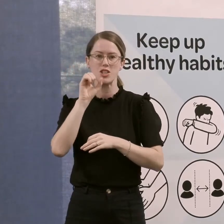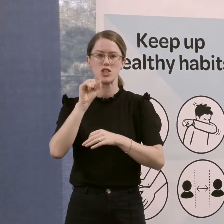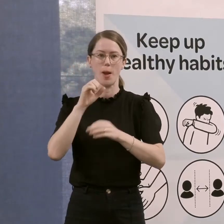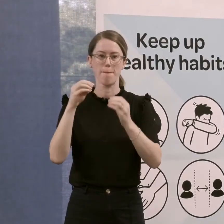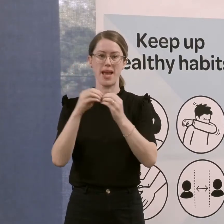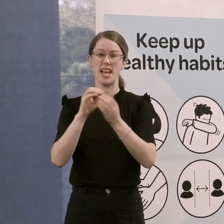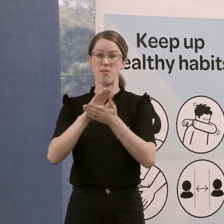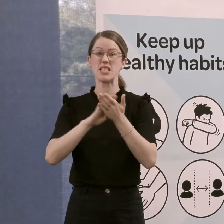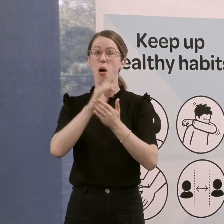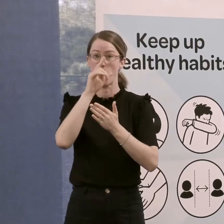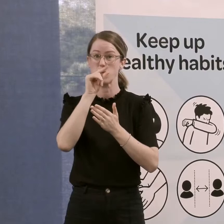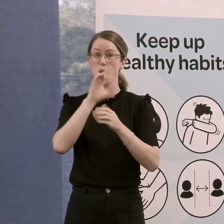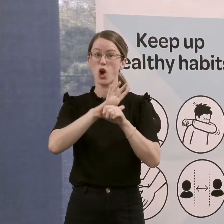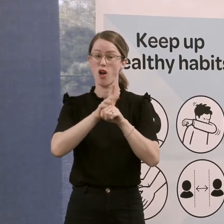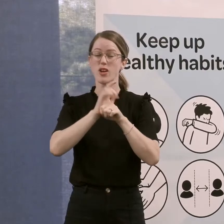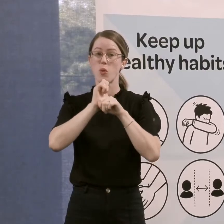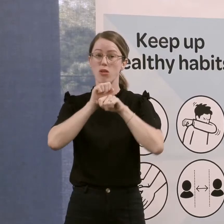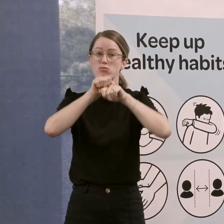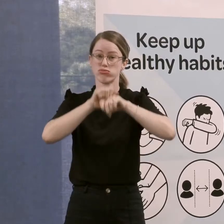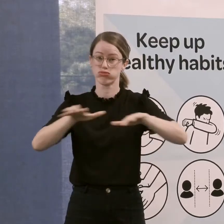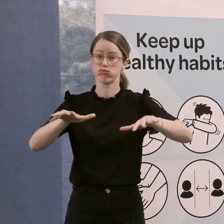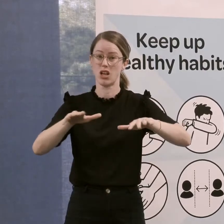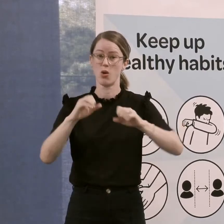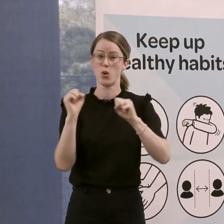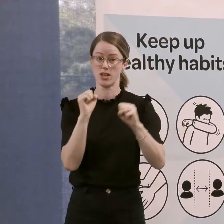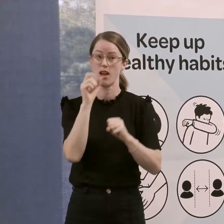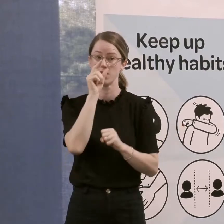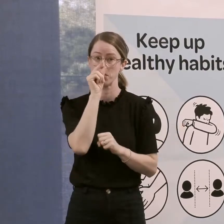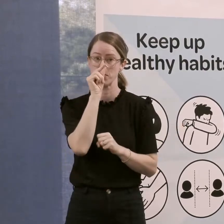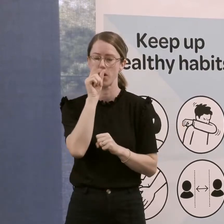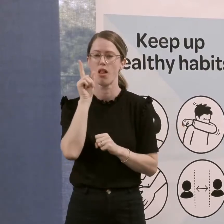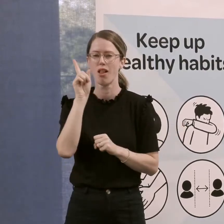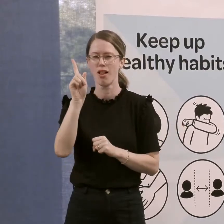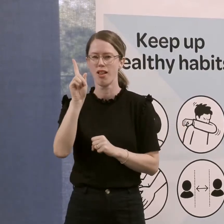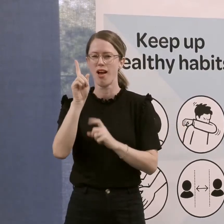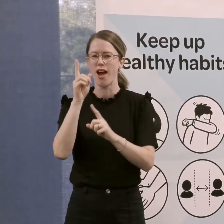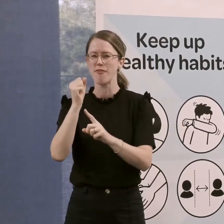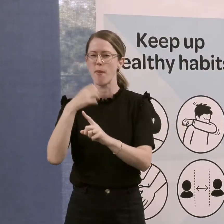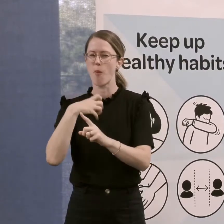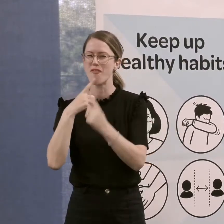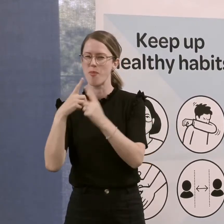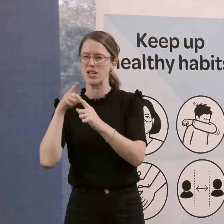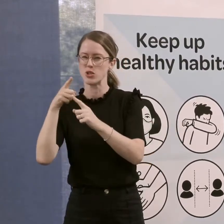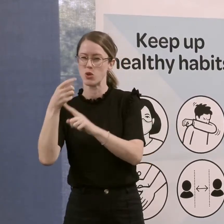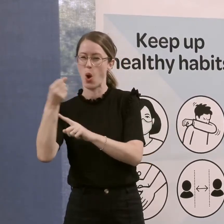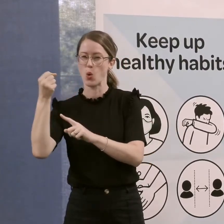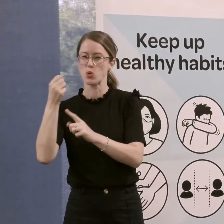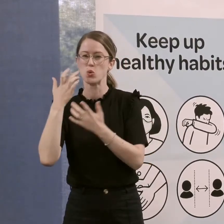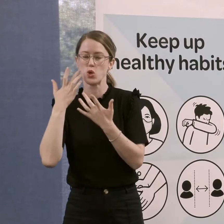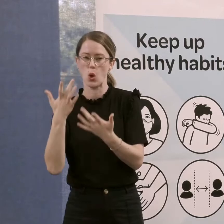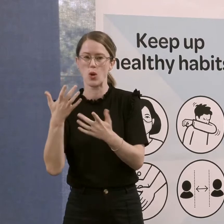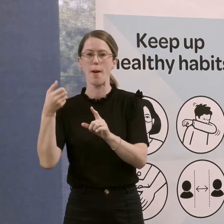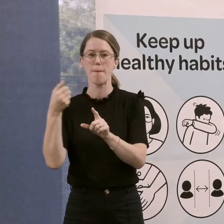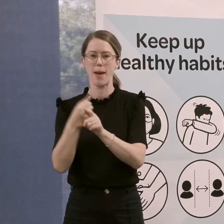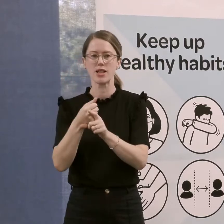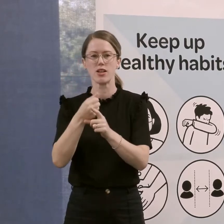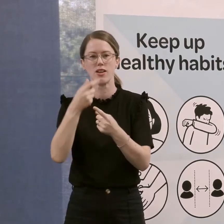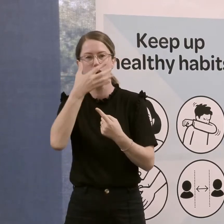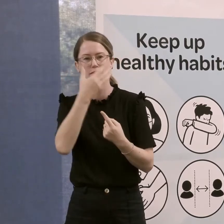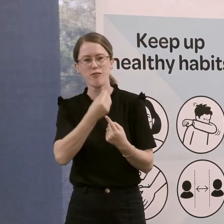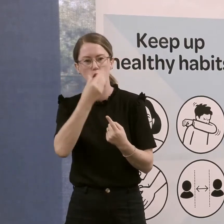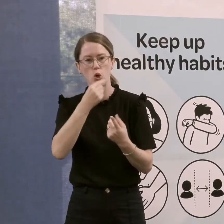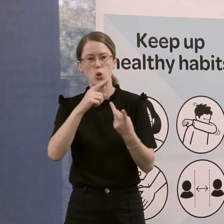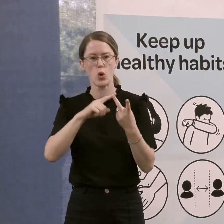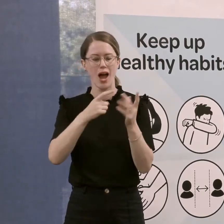large outbreak in winter. I'll come back to that. I've got a couple more slides on that to show the impact of flu